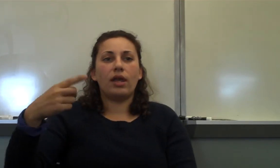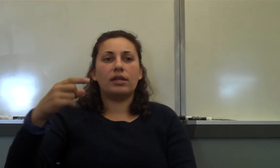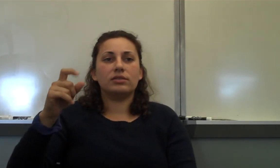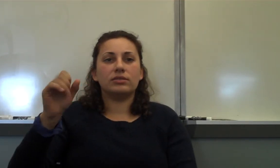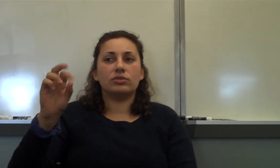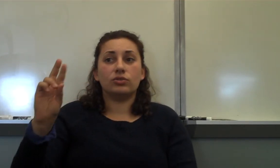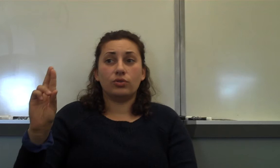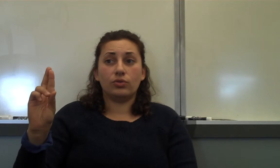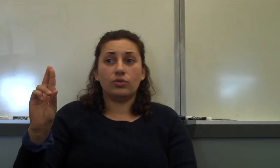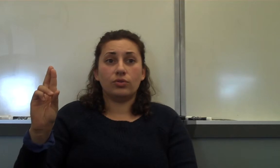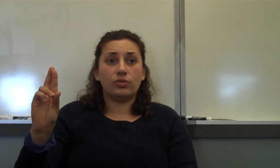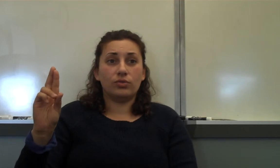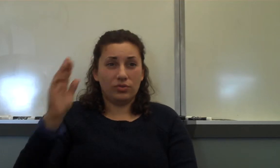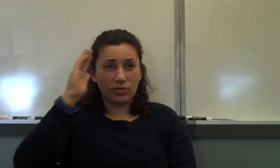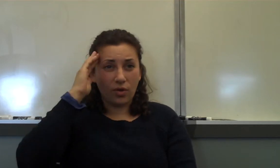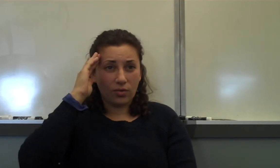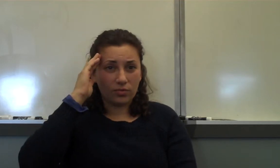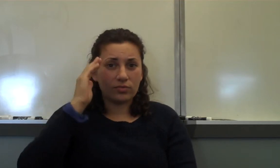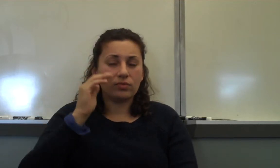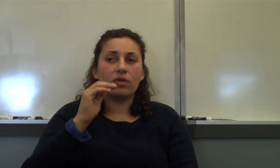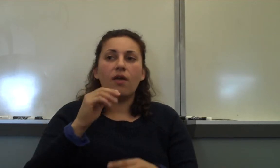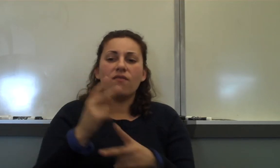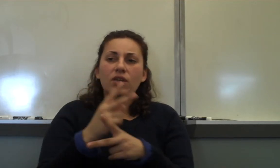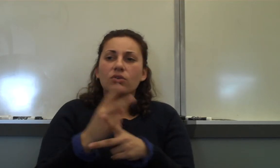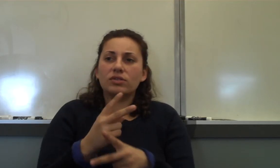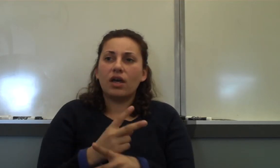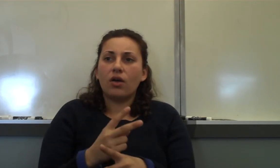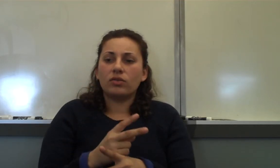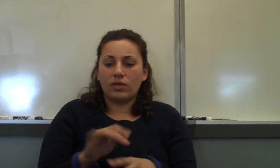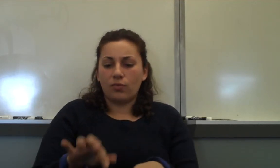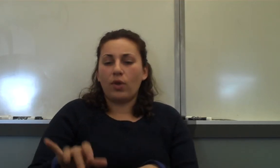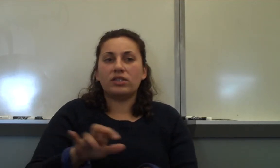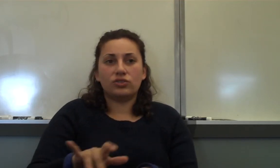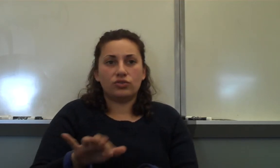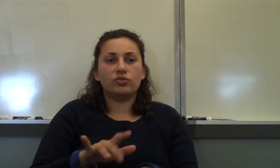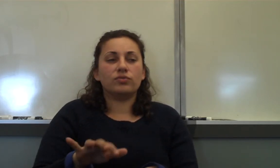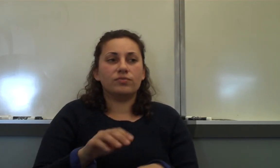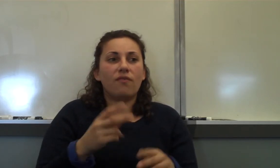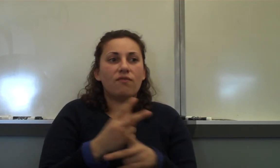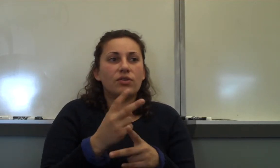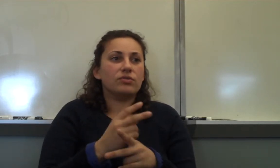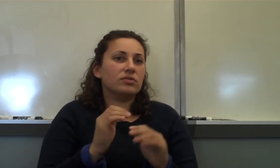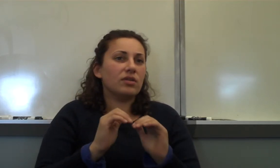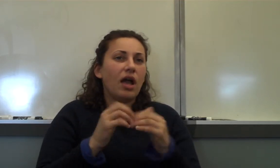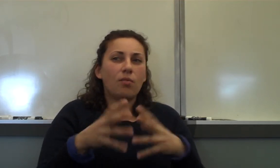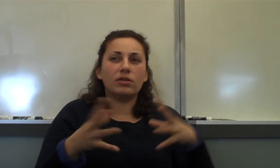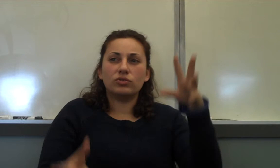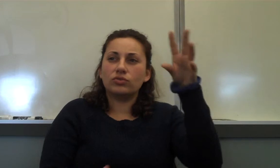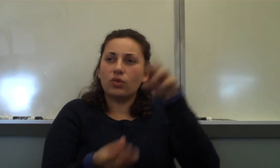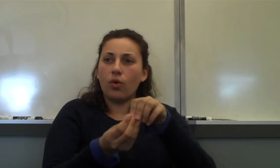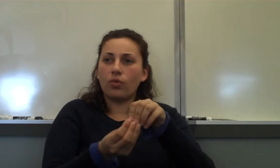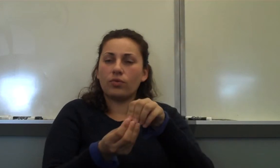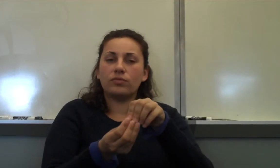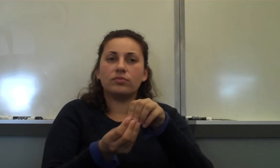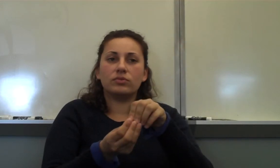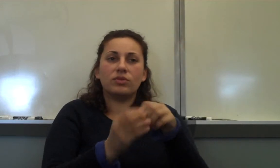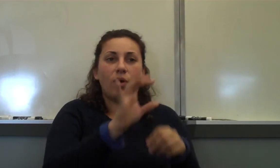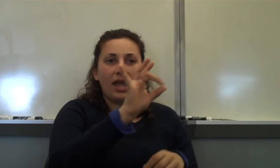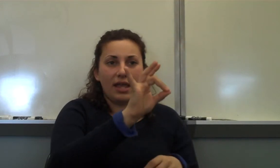not added in the whole time. So, the way we would do this problem is the following. We'd say,